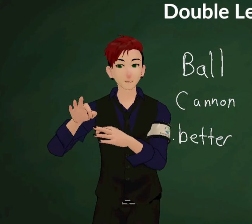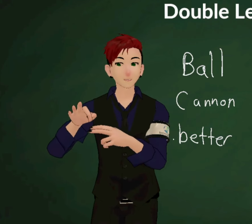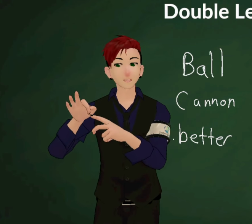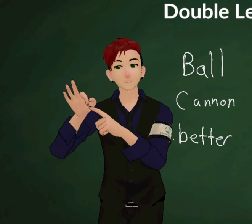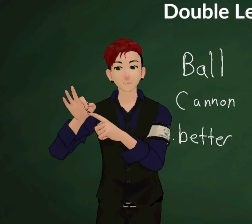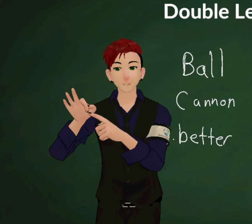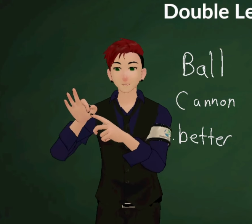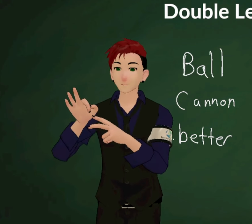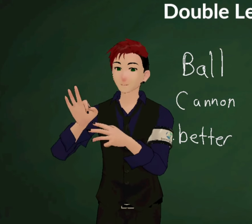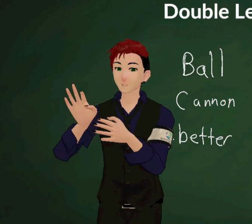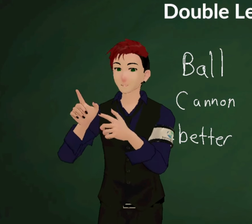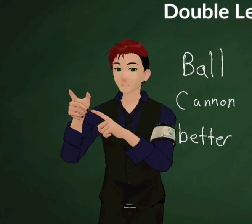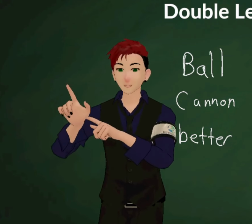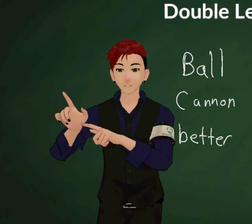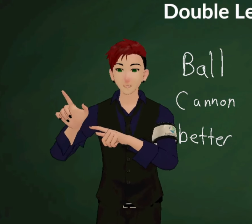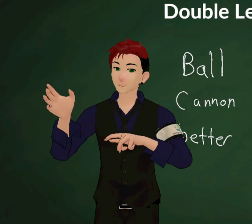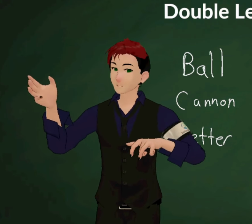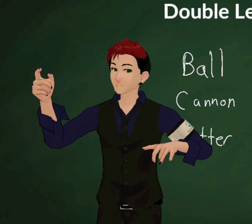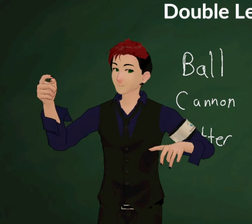an exception for double letters